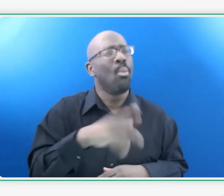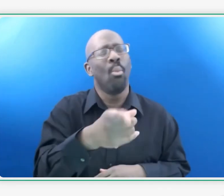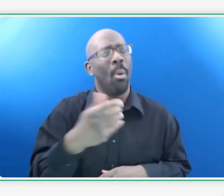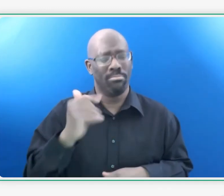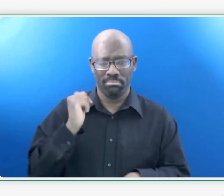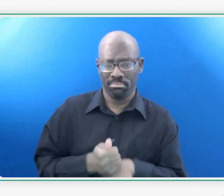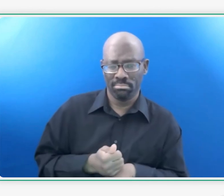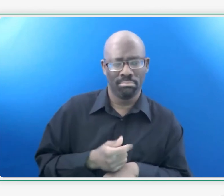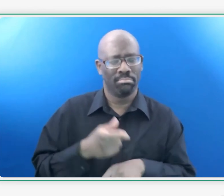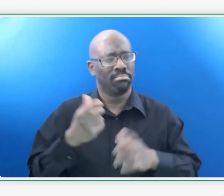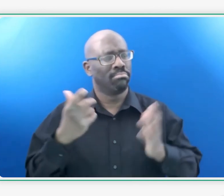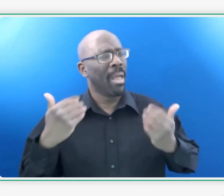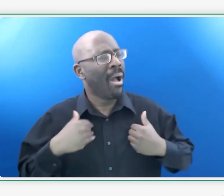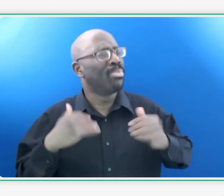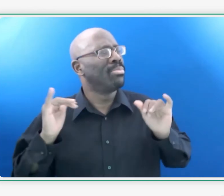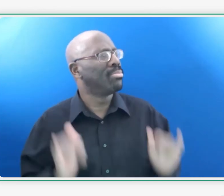can learn.